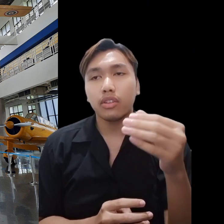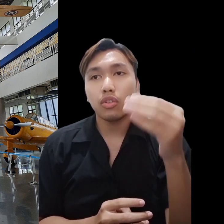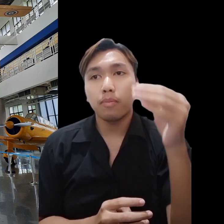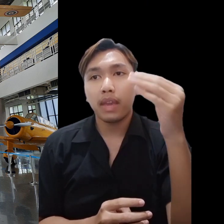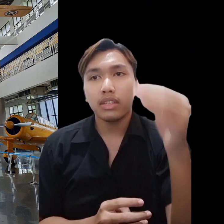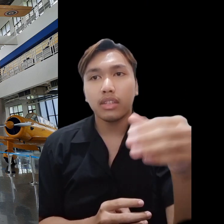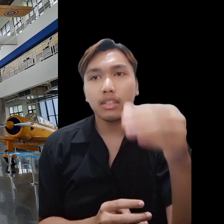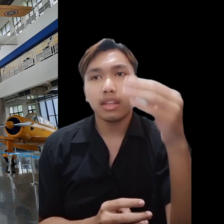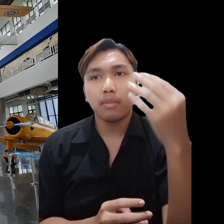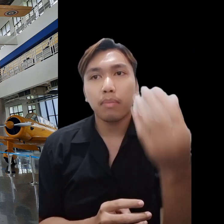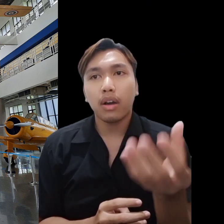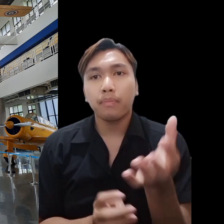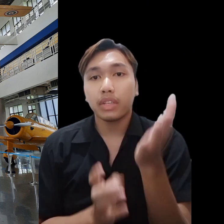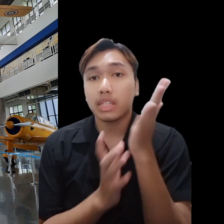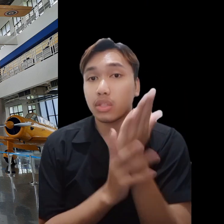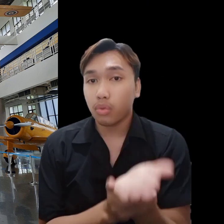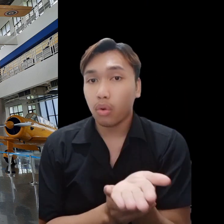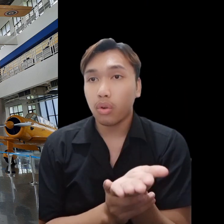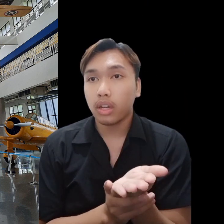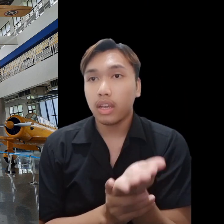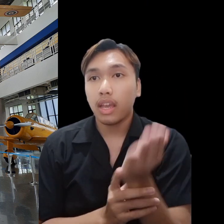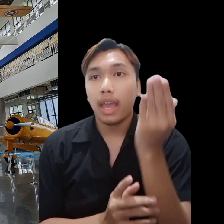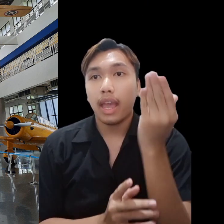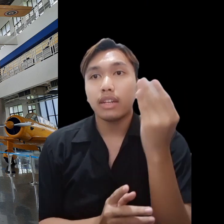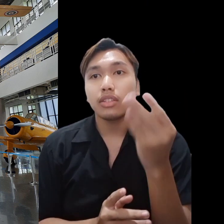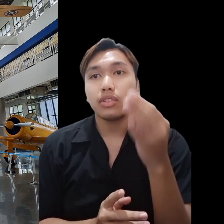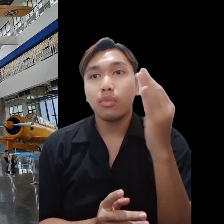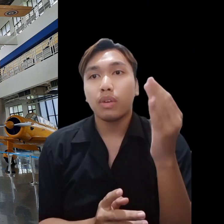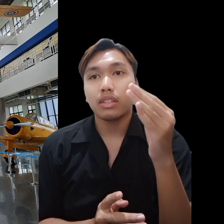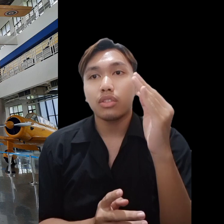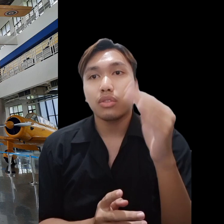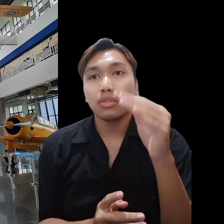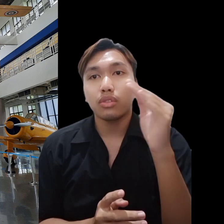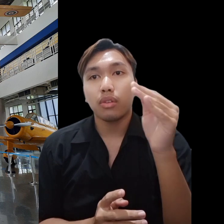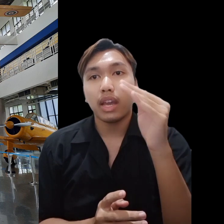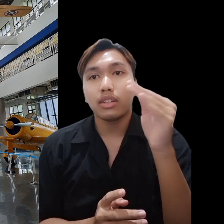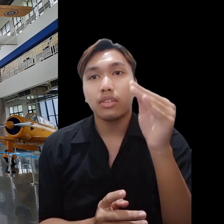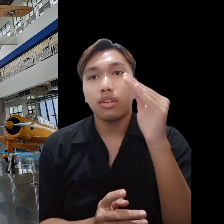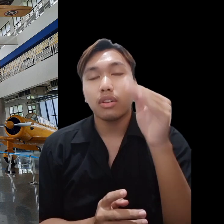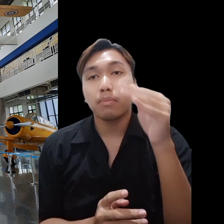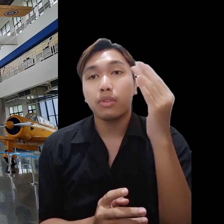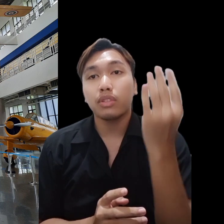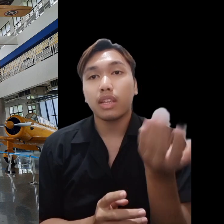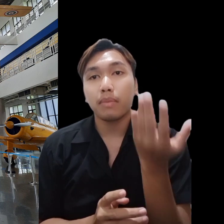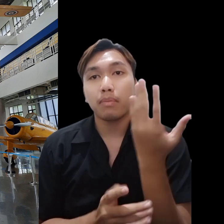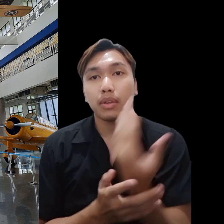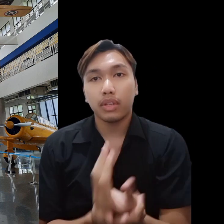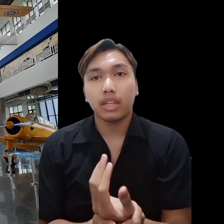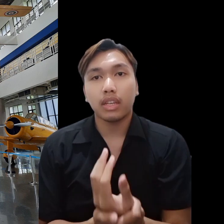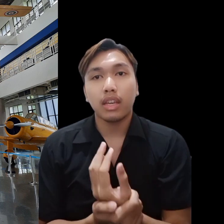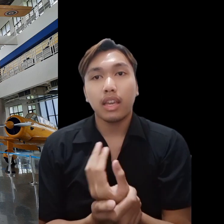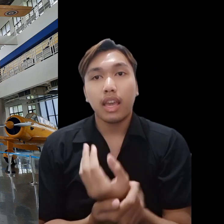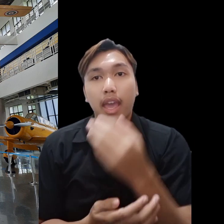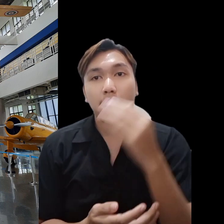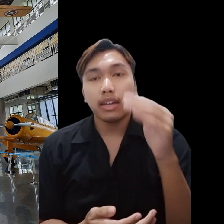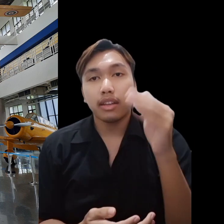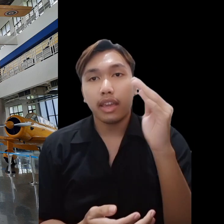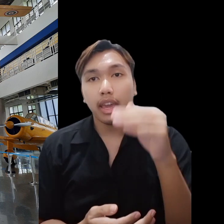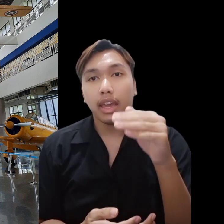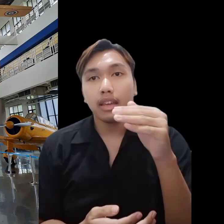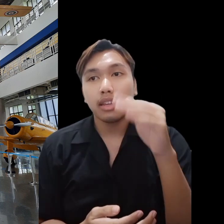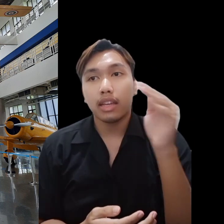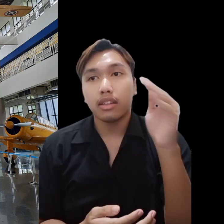and accumulations in the bomb and stroke and the she wanted to use the external the museum and building